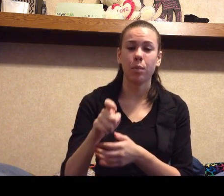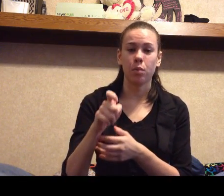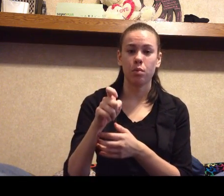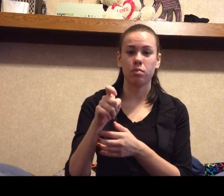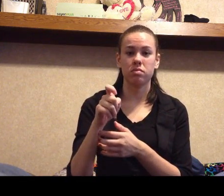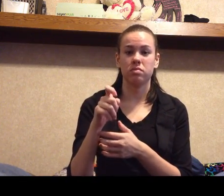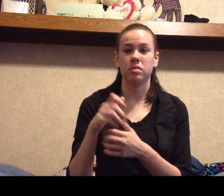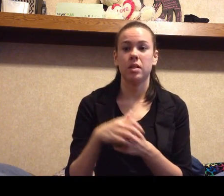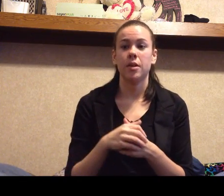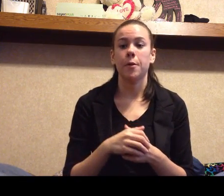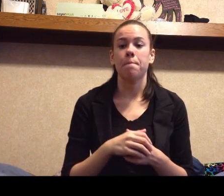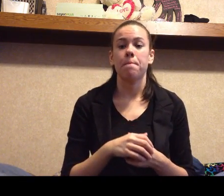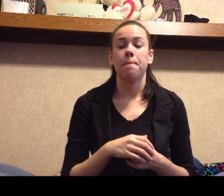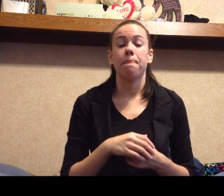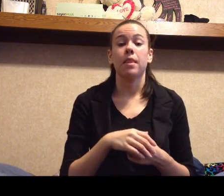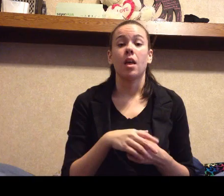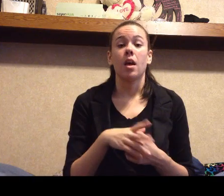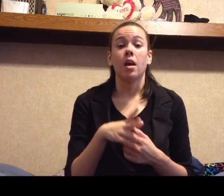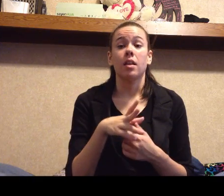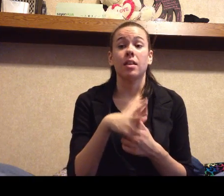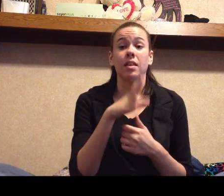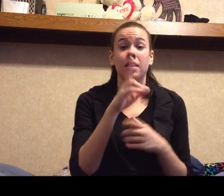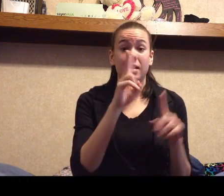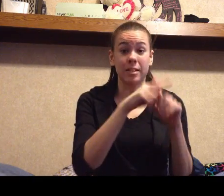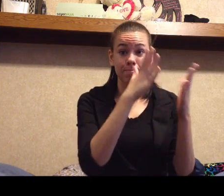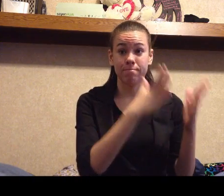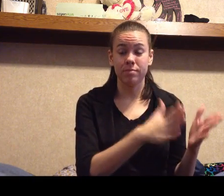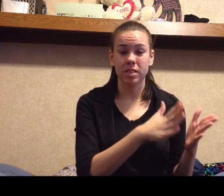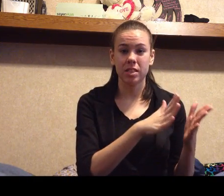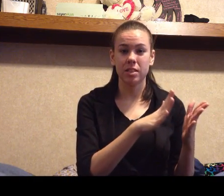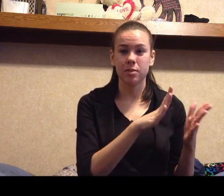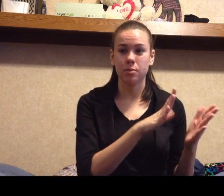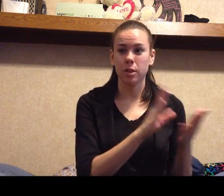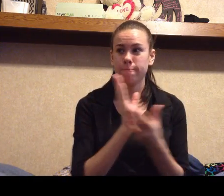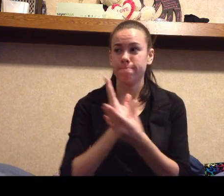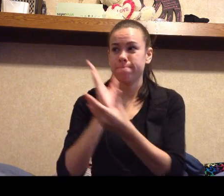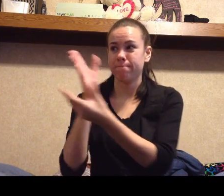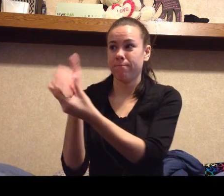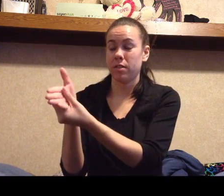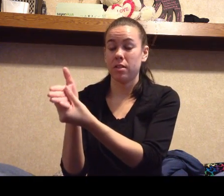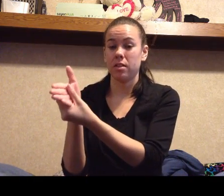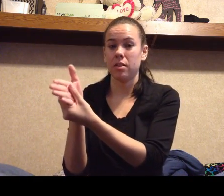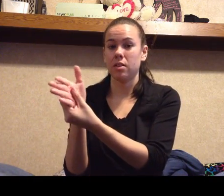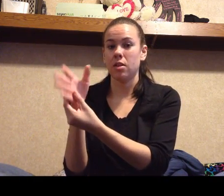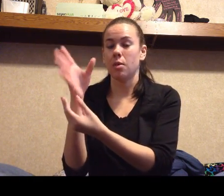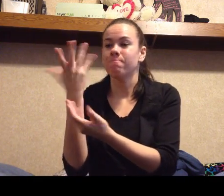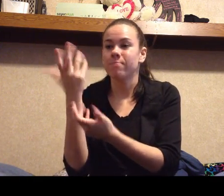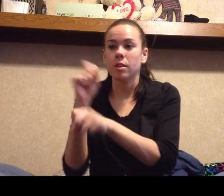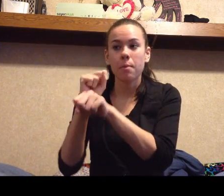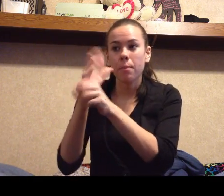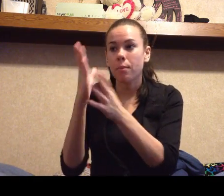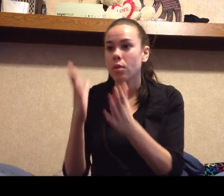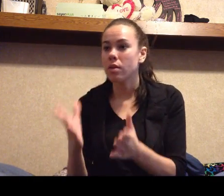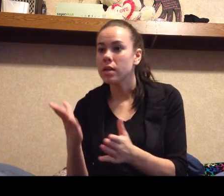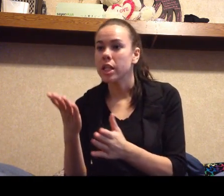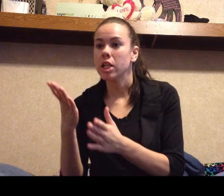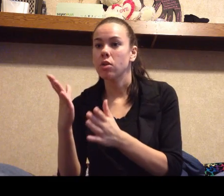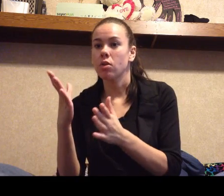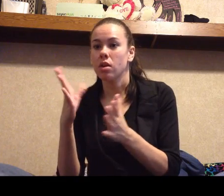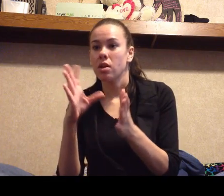which is usually filed for the foreign national by an employee or a relative, someone who thereby becomes a